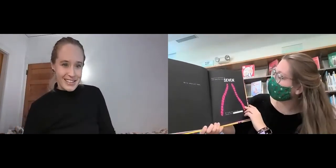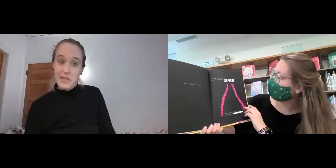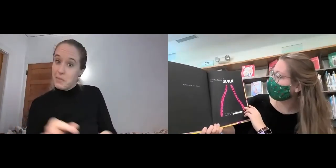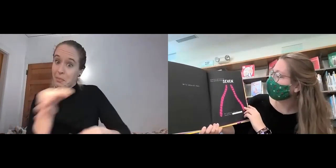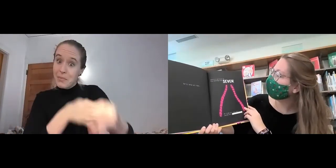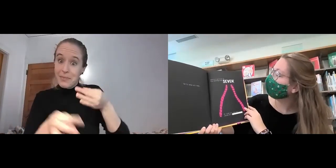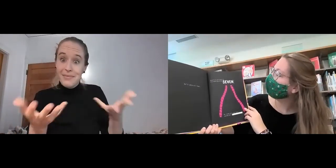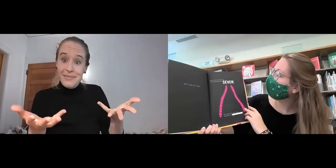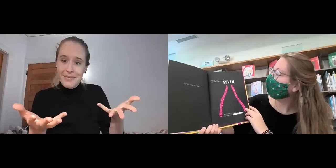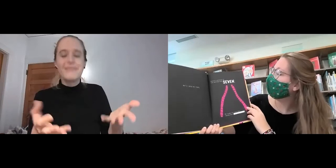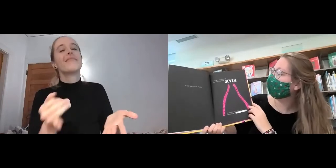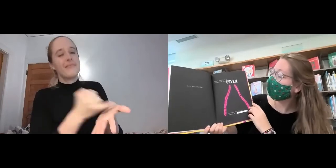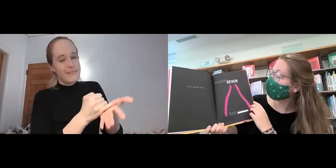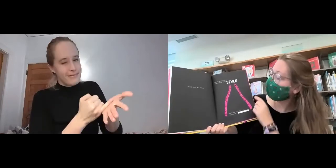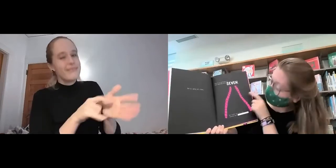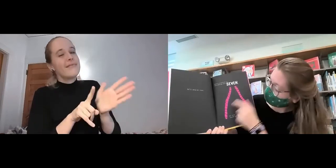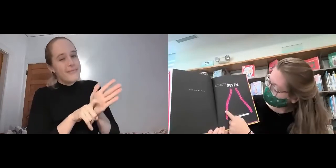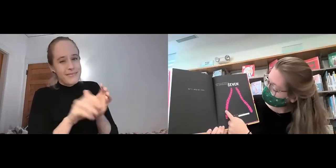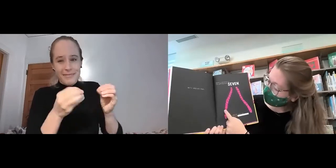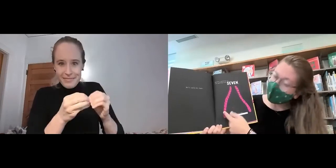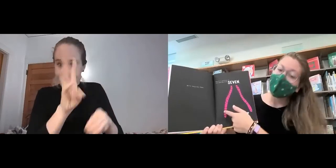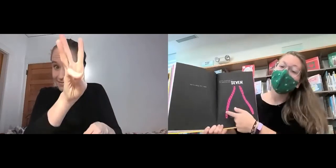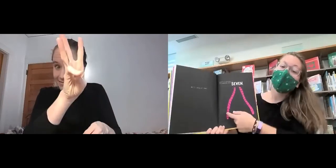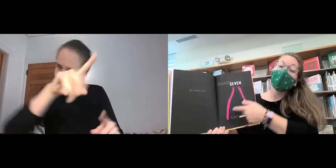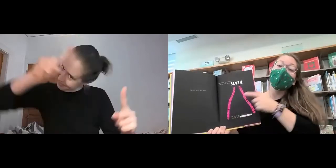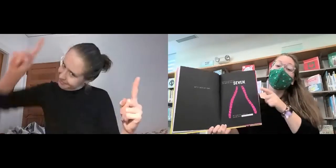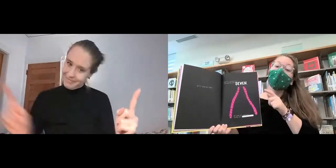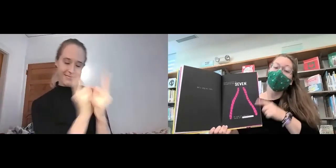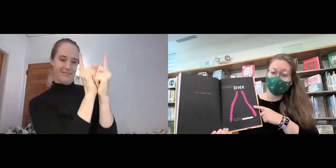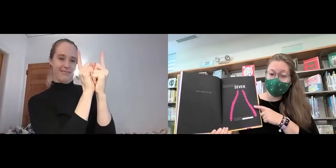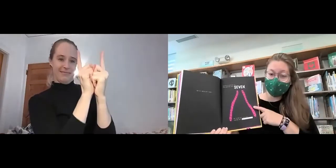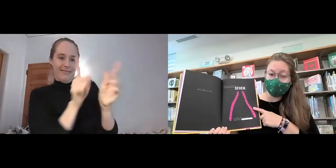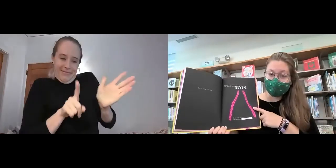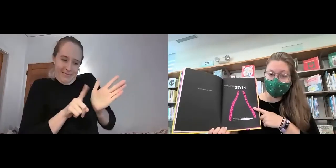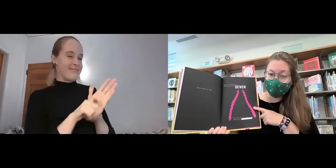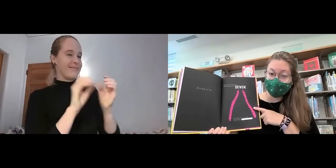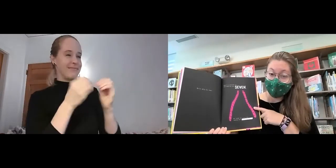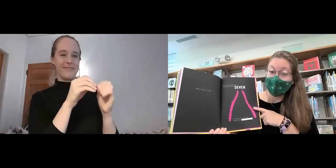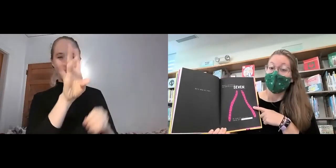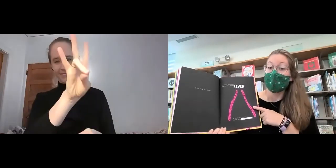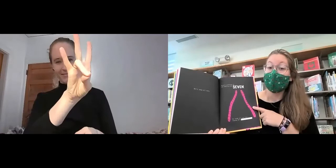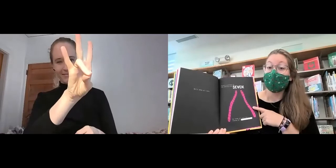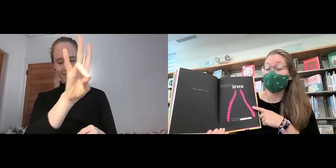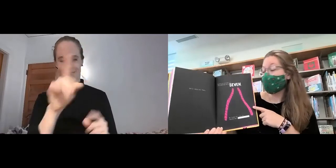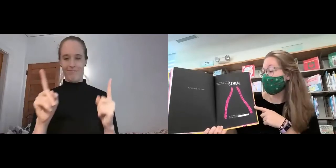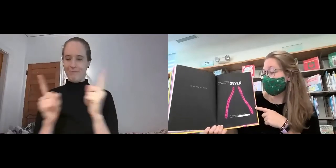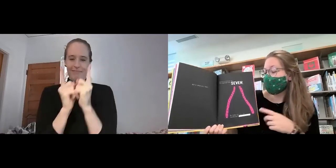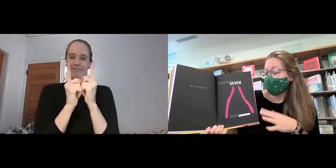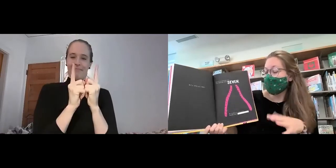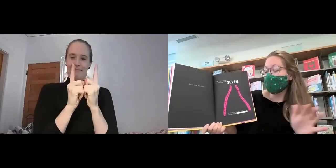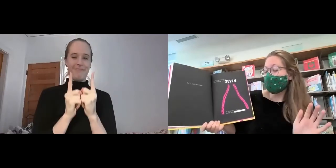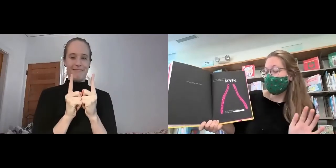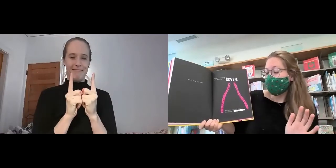Here's a picture of worm 6 meeting worm 7. Worm